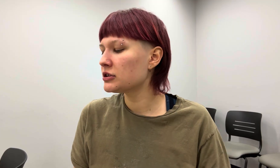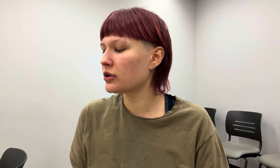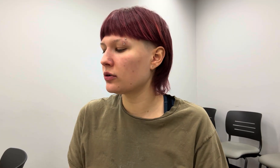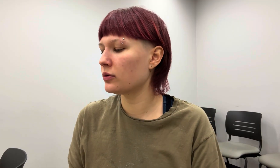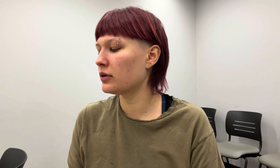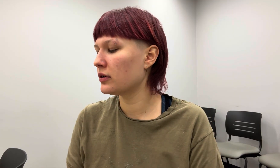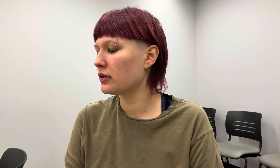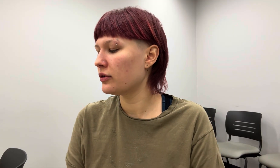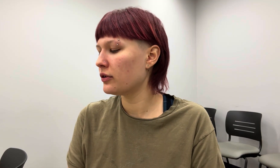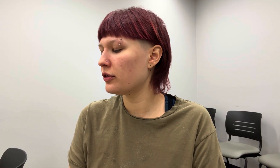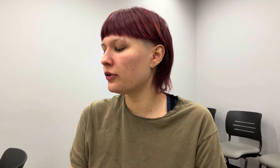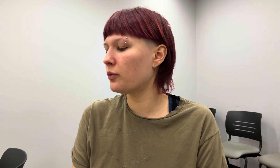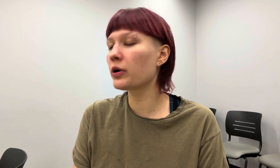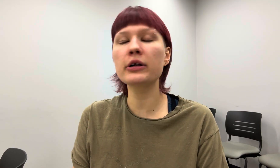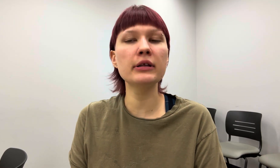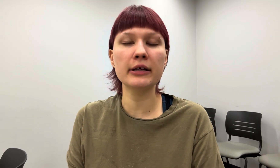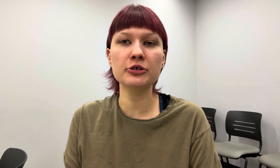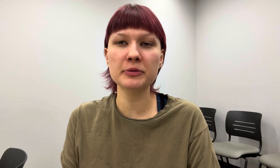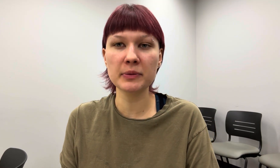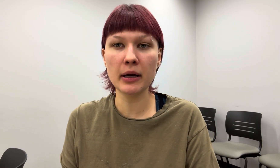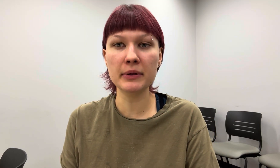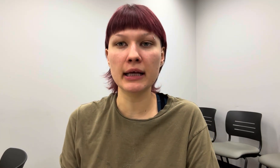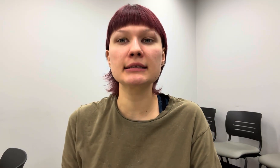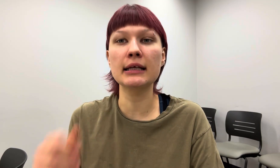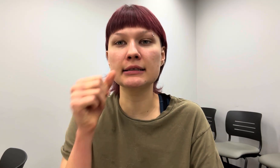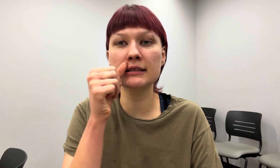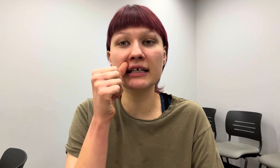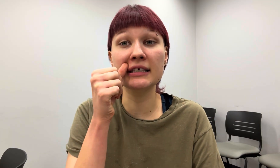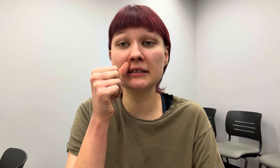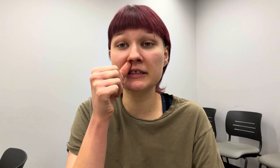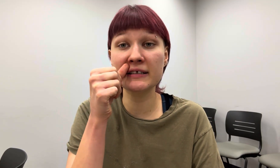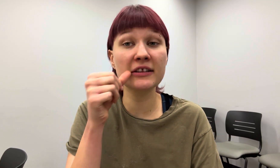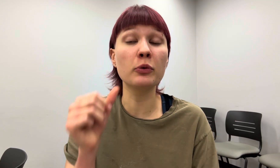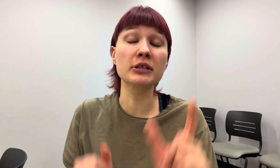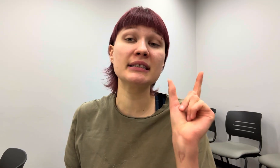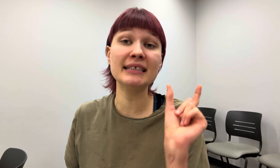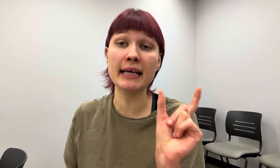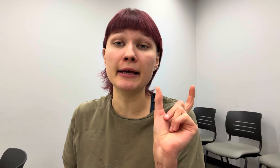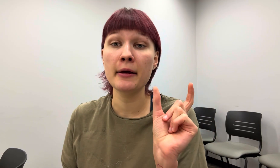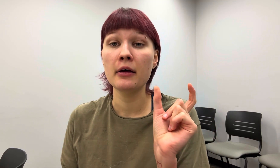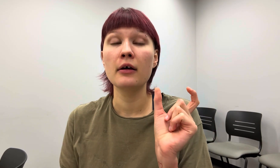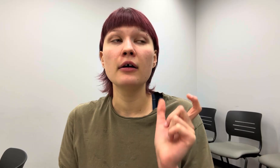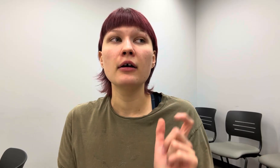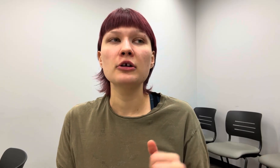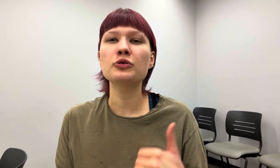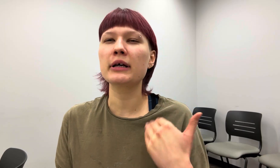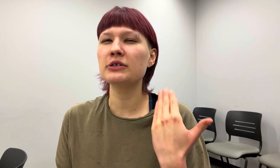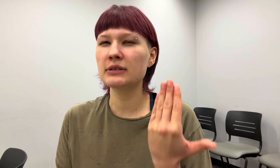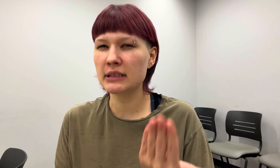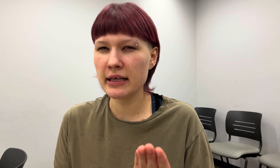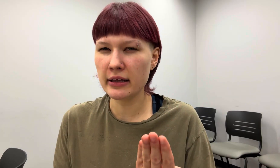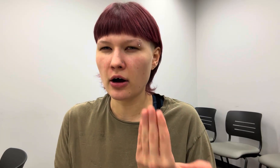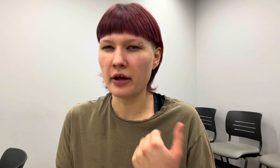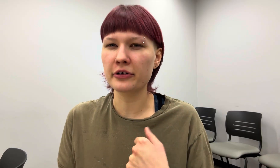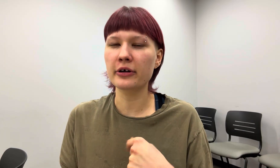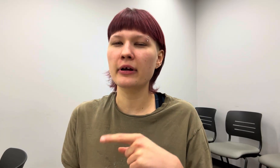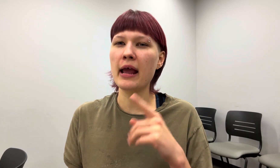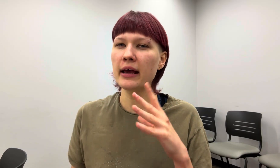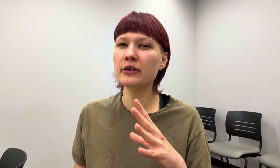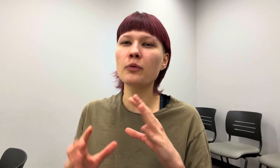So the word that trips me up in that sentence is the word see. Try to see the author. And when